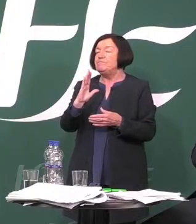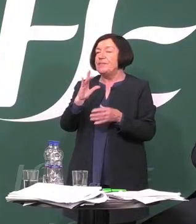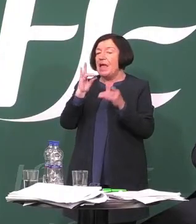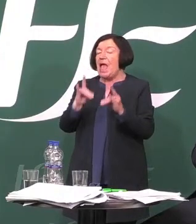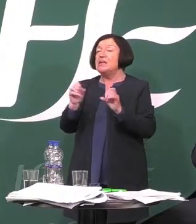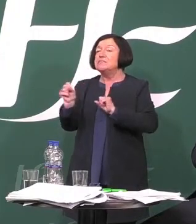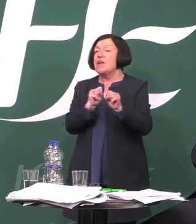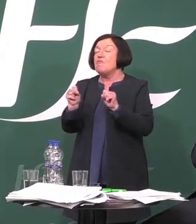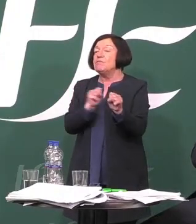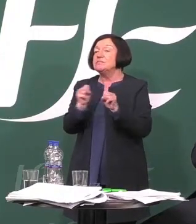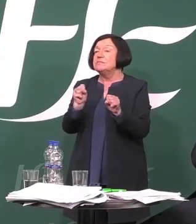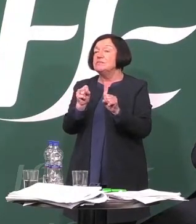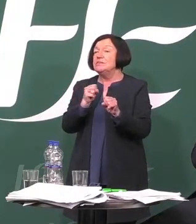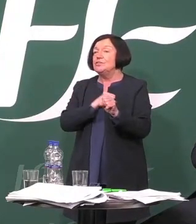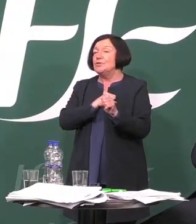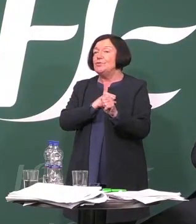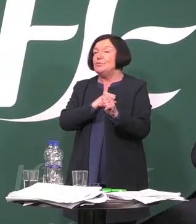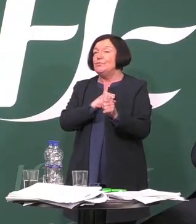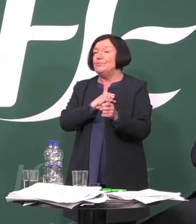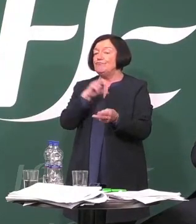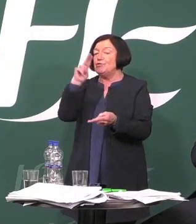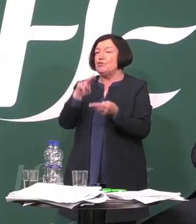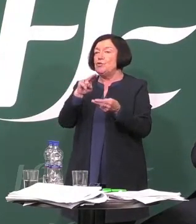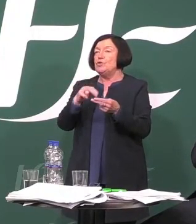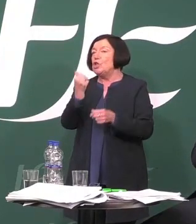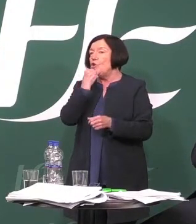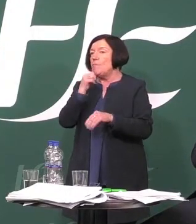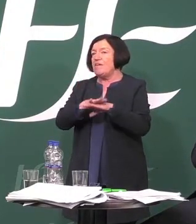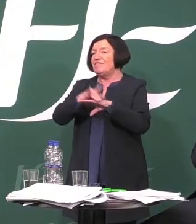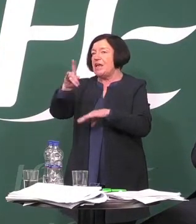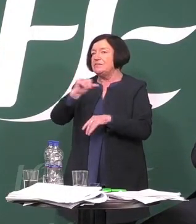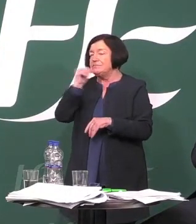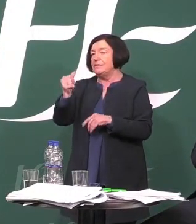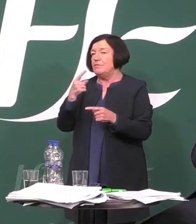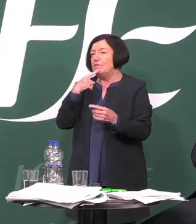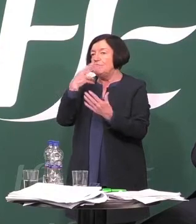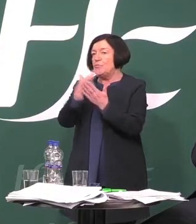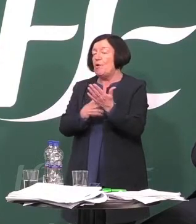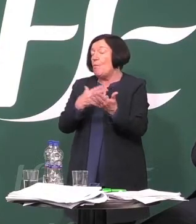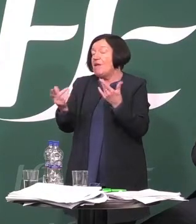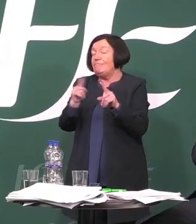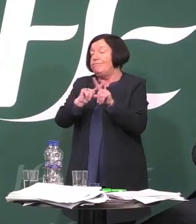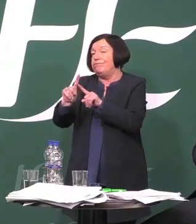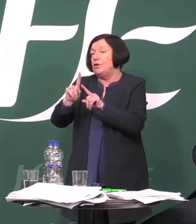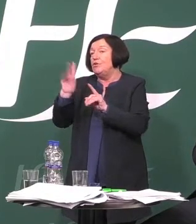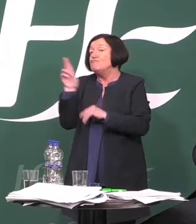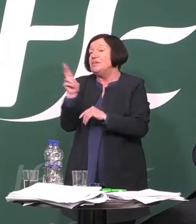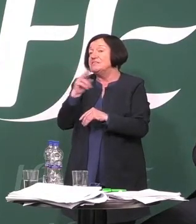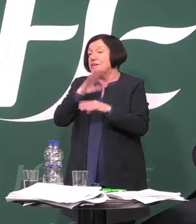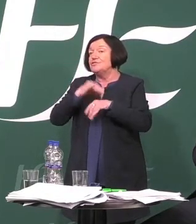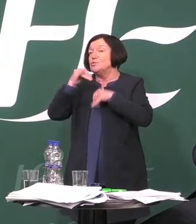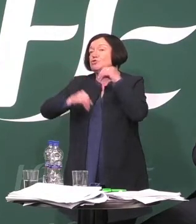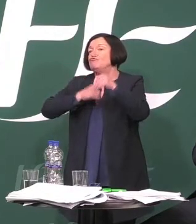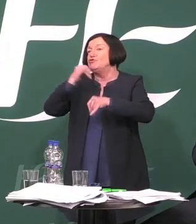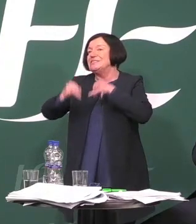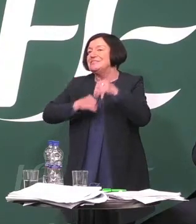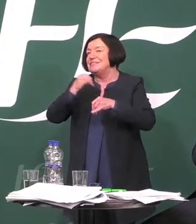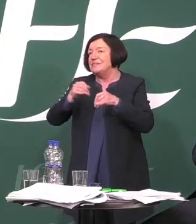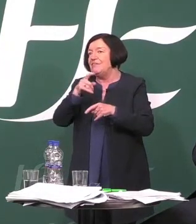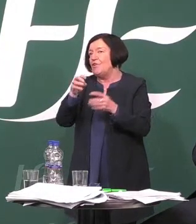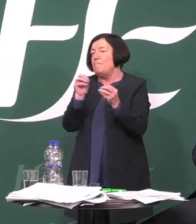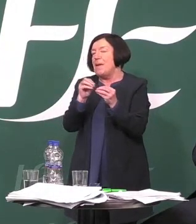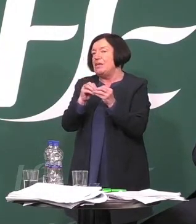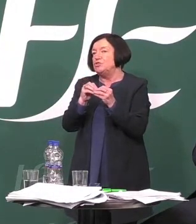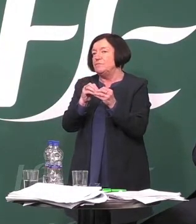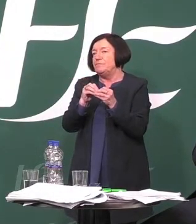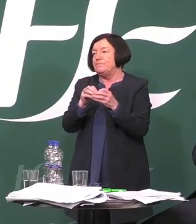health service to downplay the number of deaths for whatever reason, because there's been criticism of it even being mentioned in the first